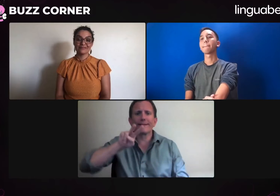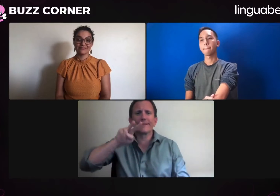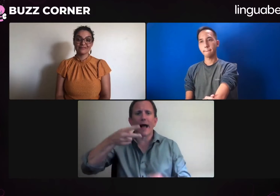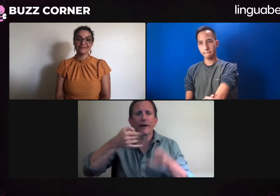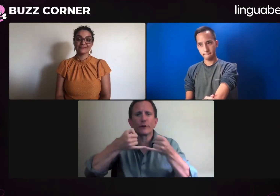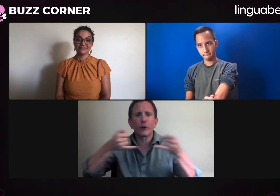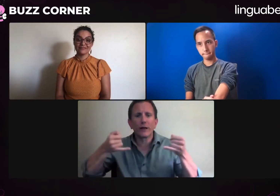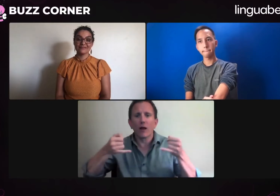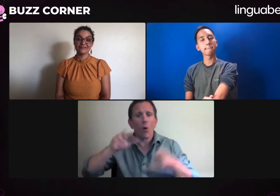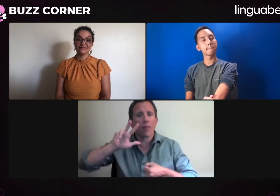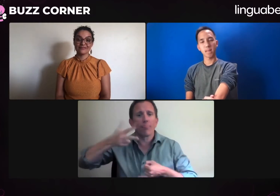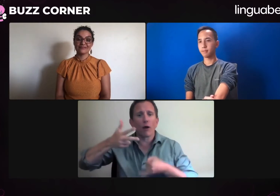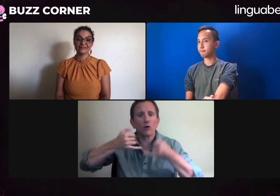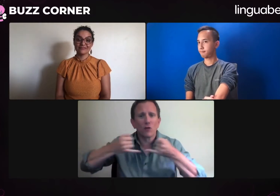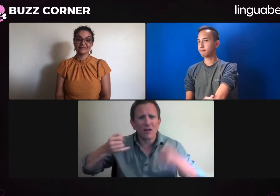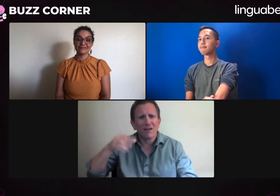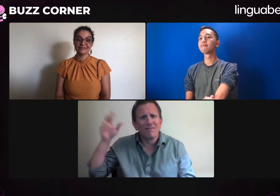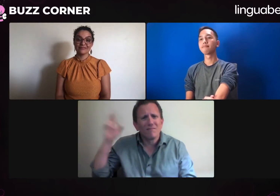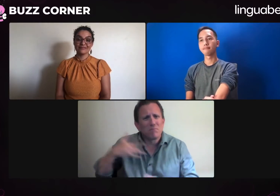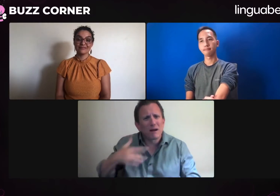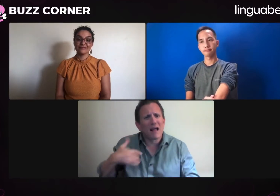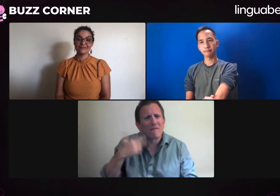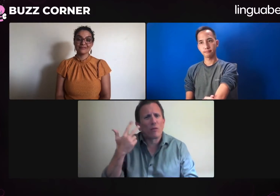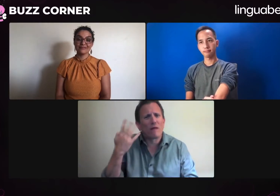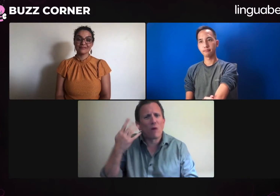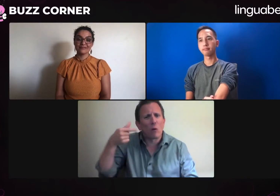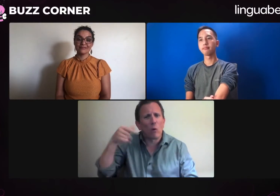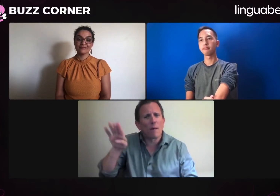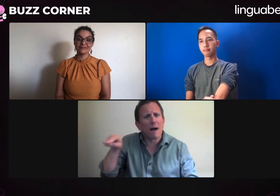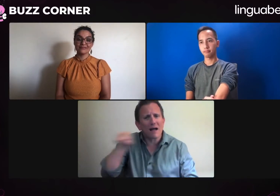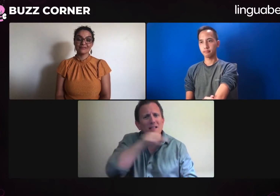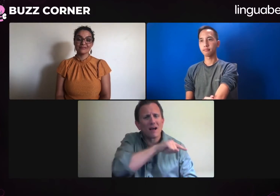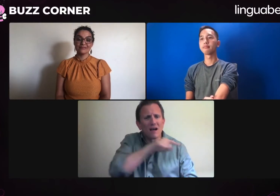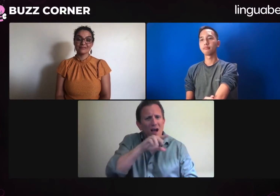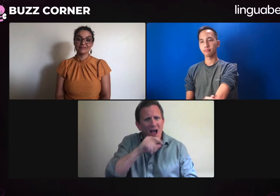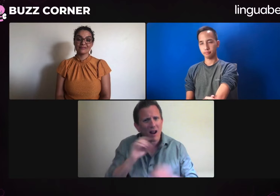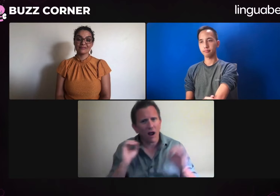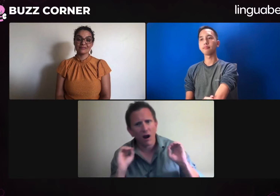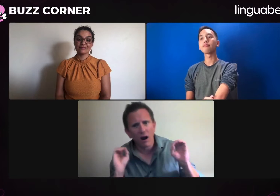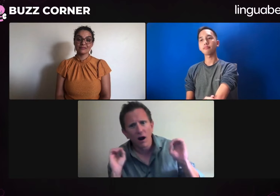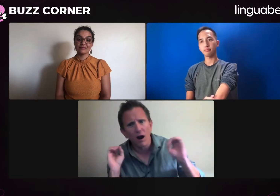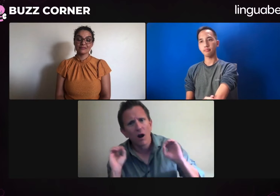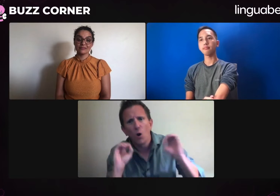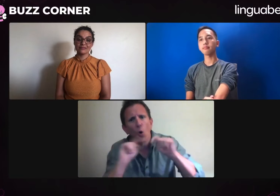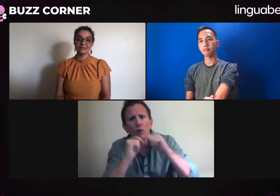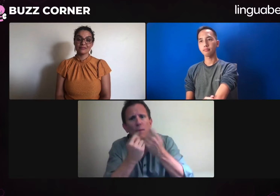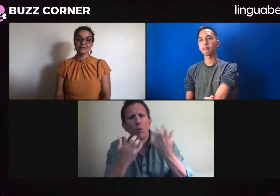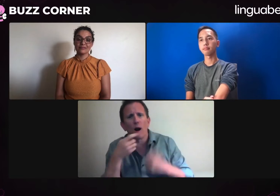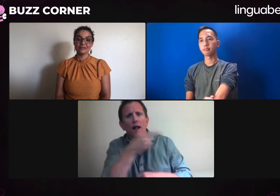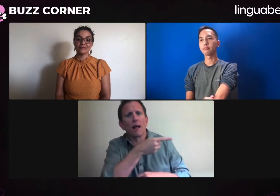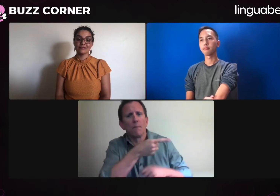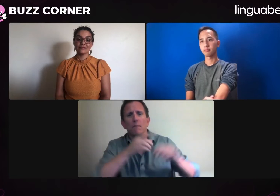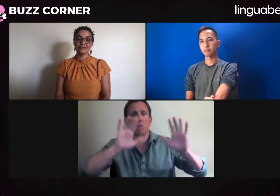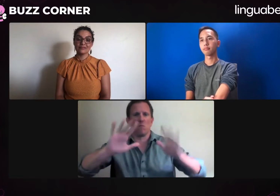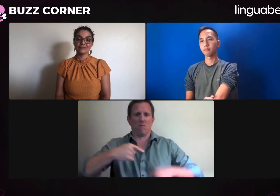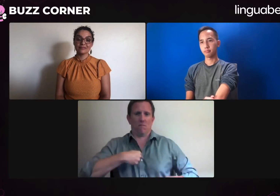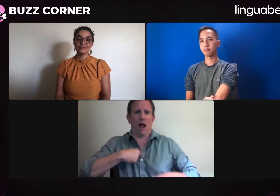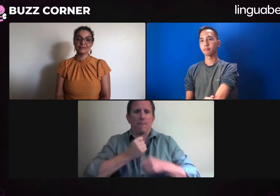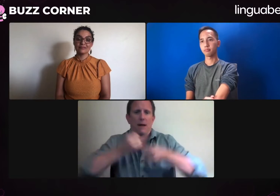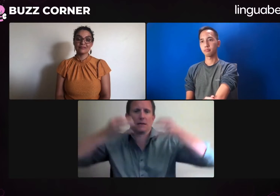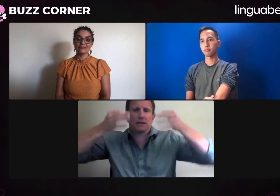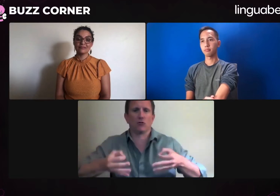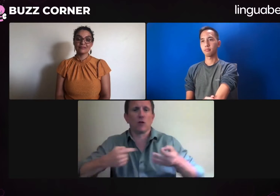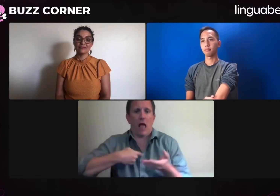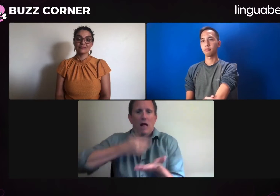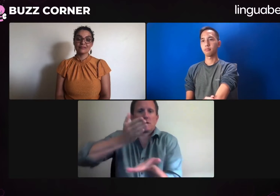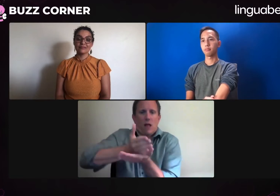years. Wasn't even good enough to be on the second or back line. They had multiple quarterbacks that they